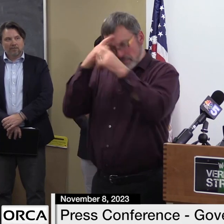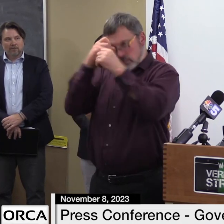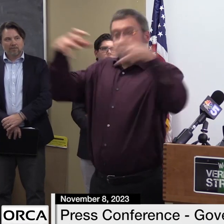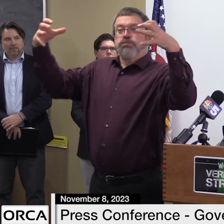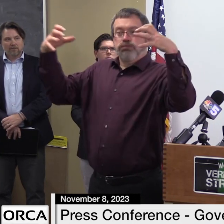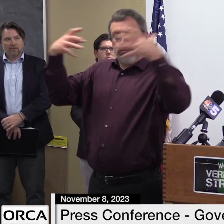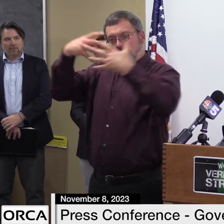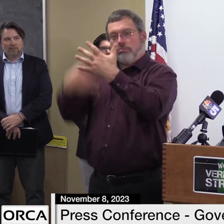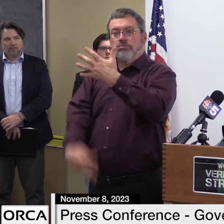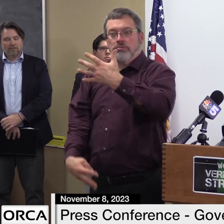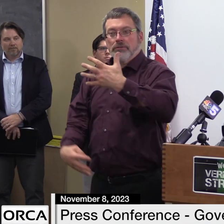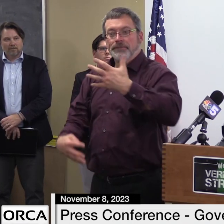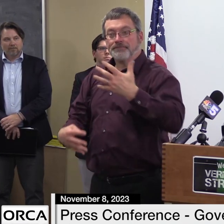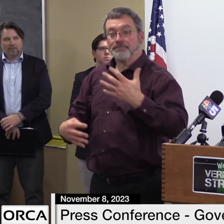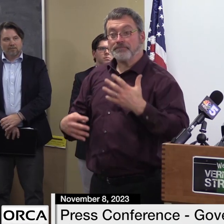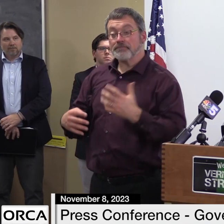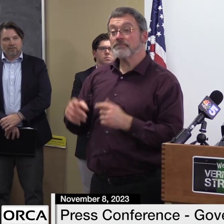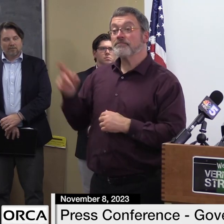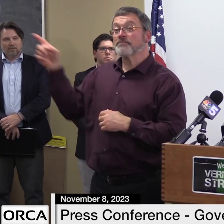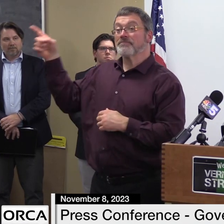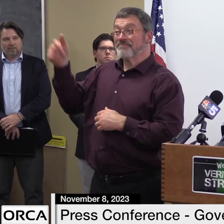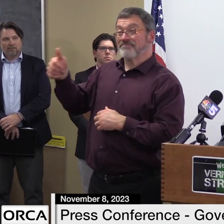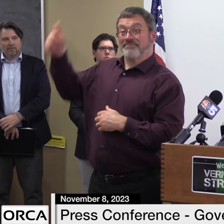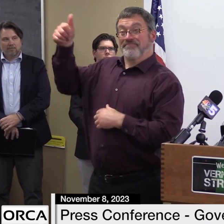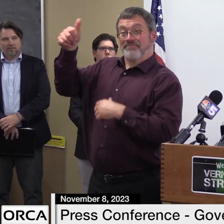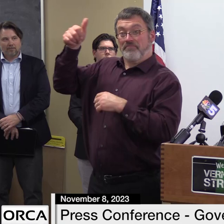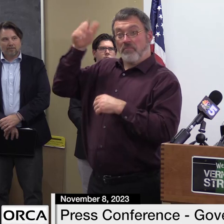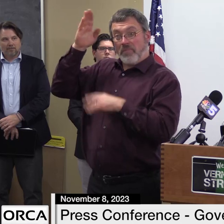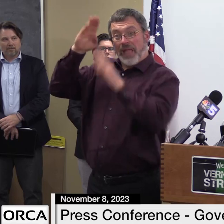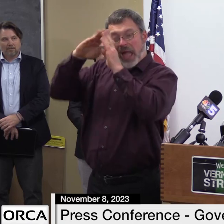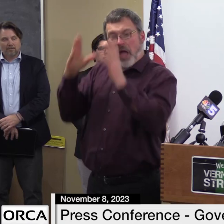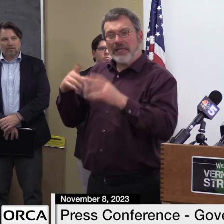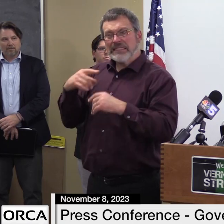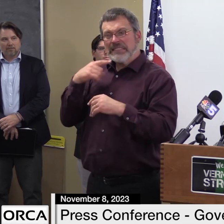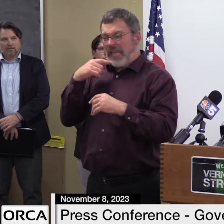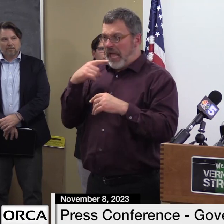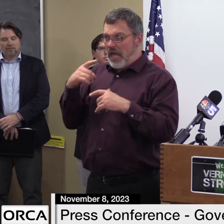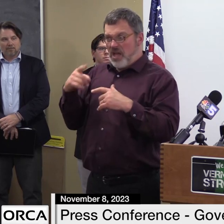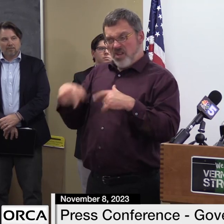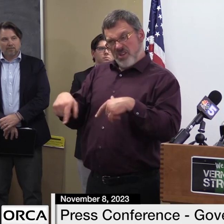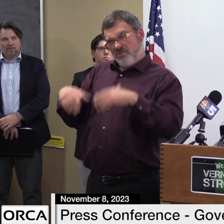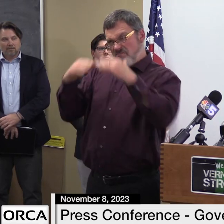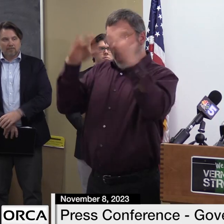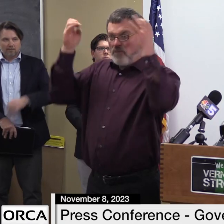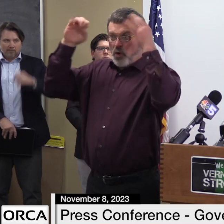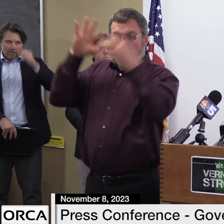to have a state of emergency with housing. And I would say that's not off the table.